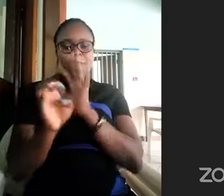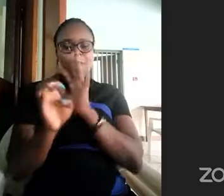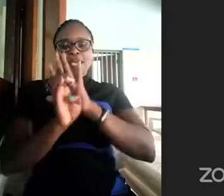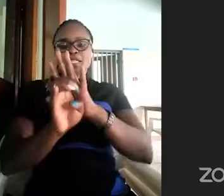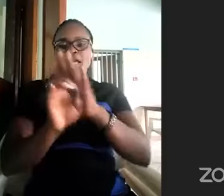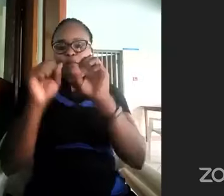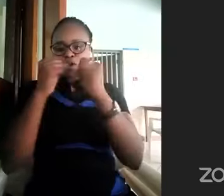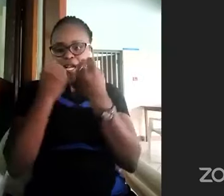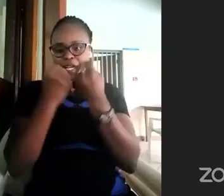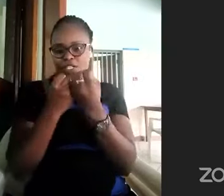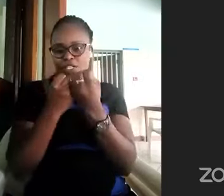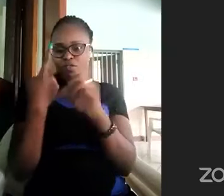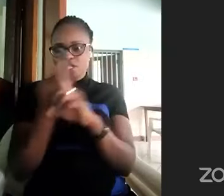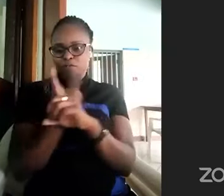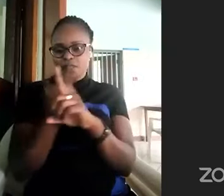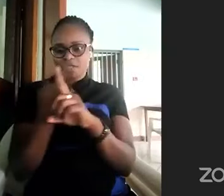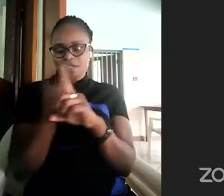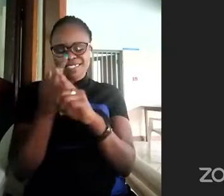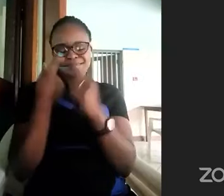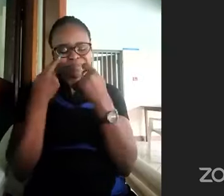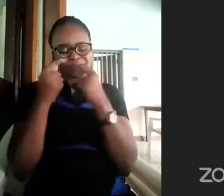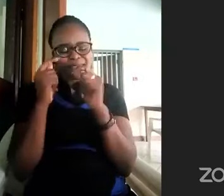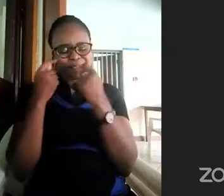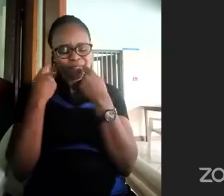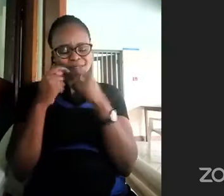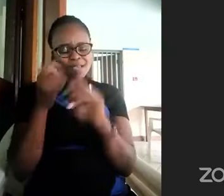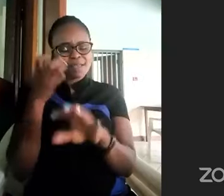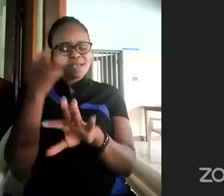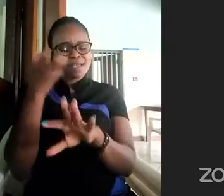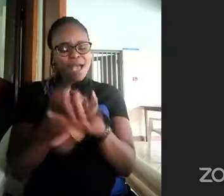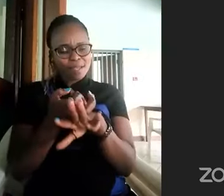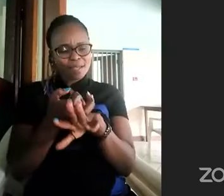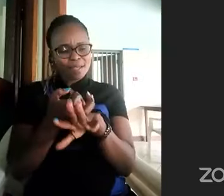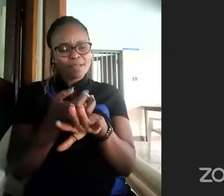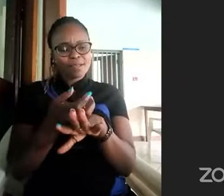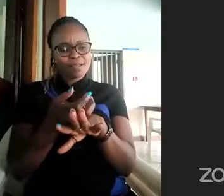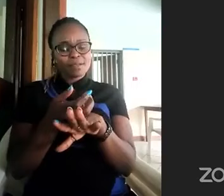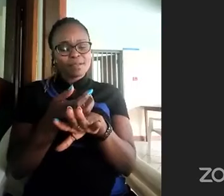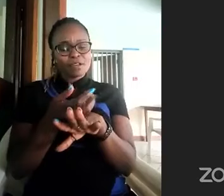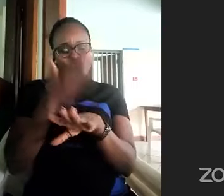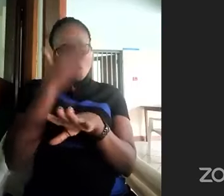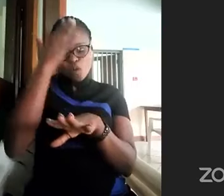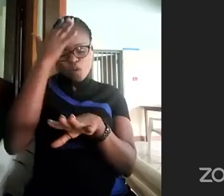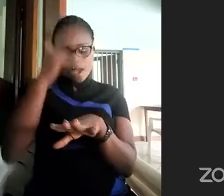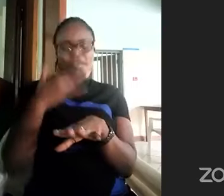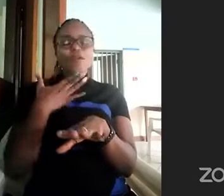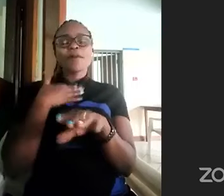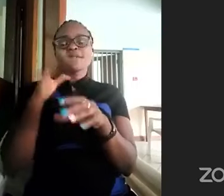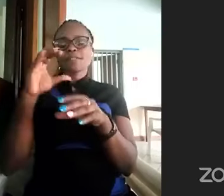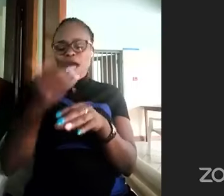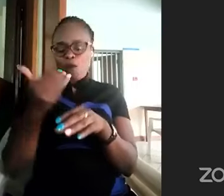in resource allocation, there's accountability when it comes to program implementation. So if these things can